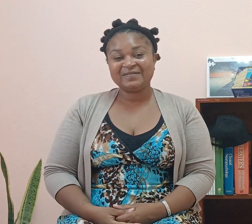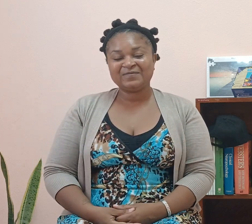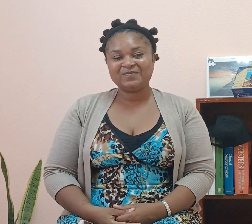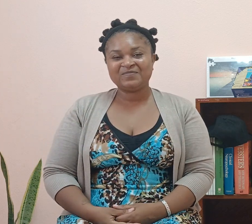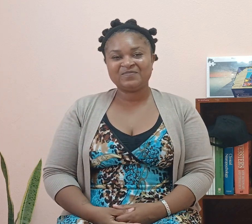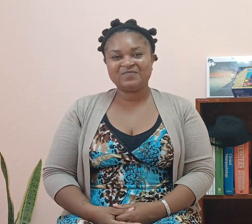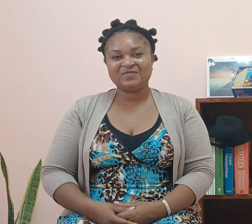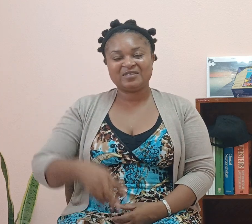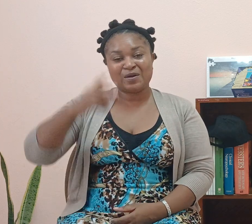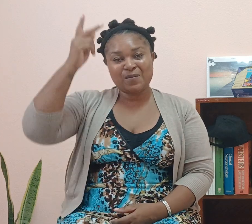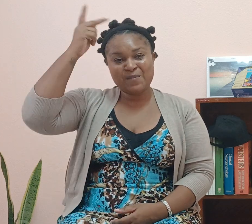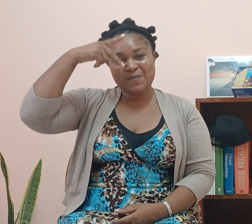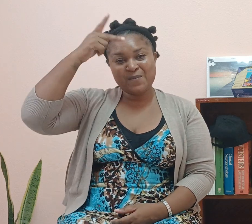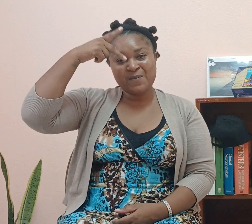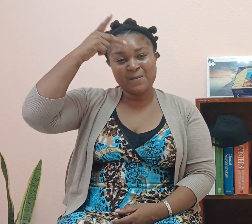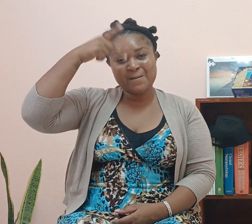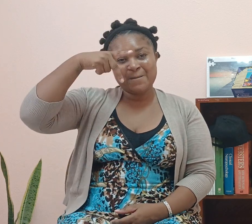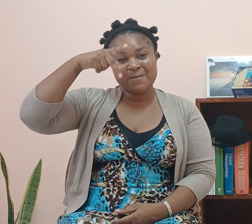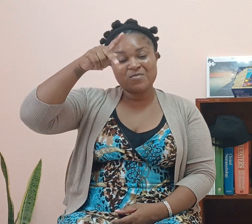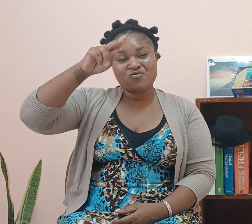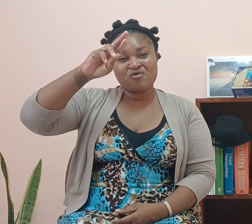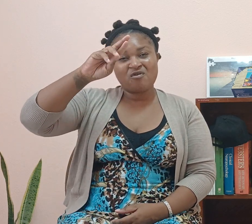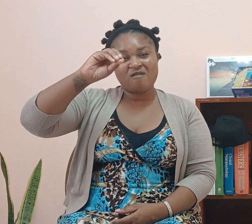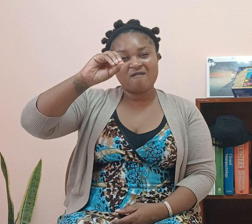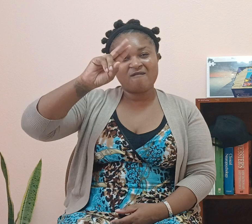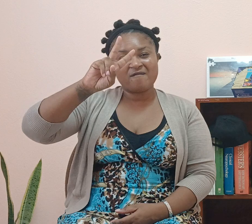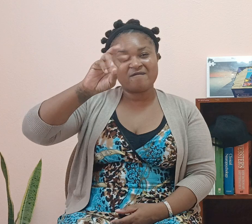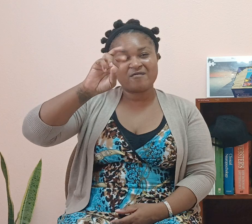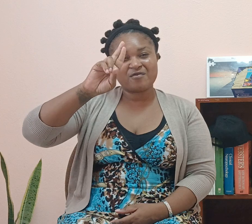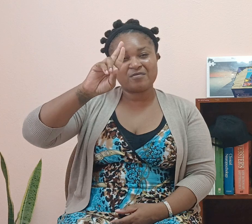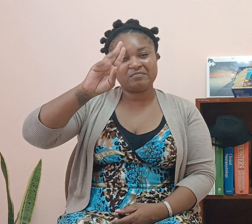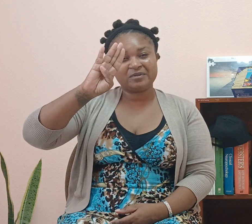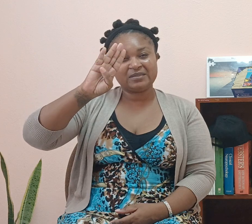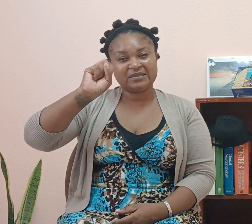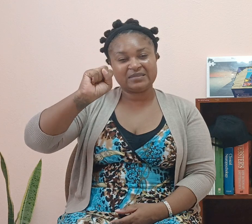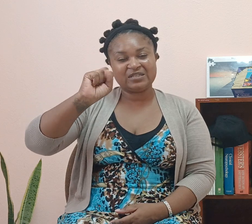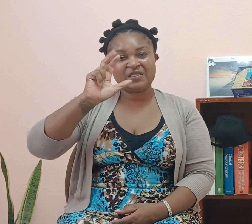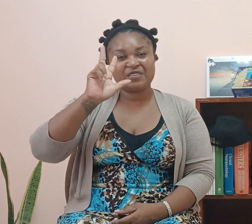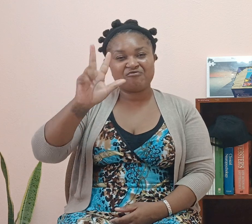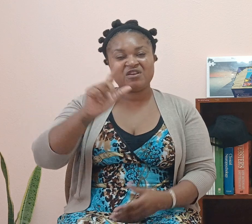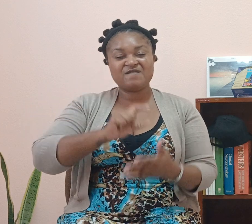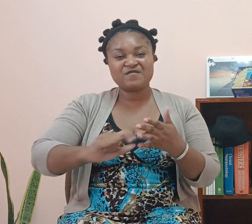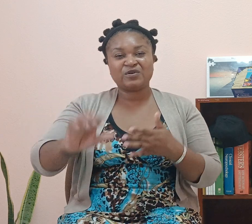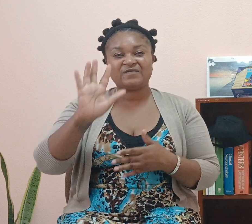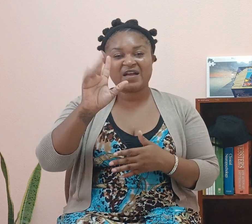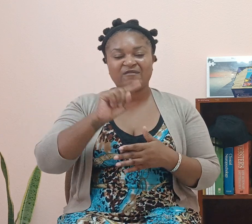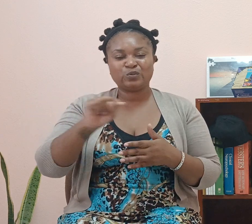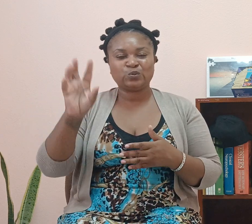Proverbs 3, verses 5 to 6, Common English Bible.